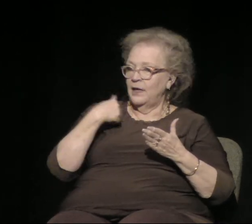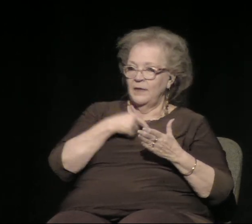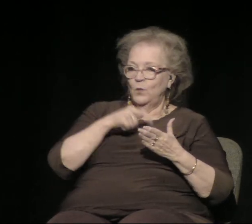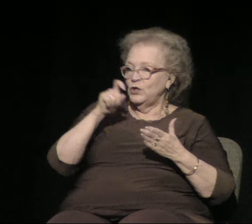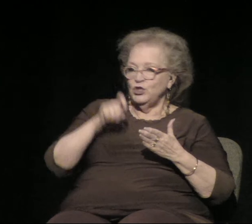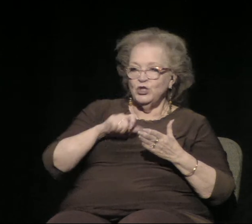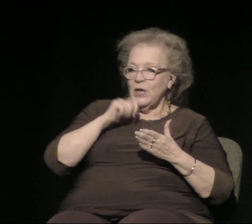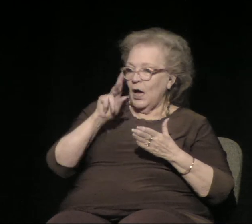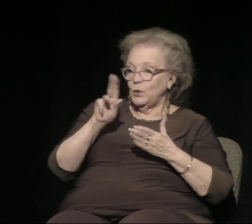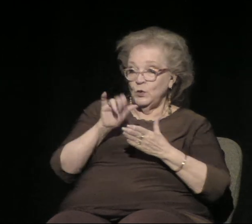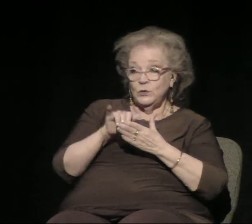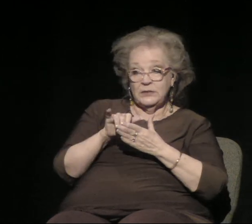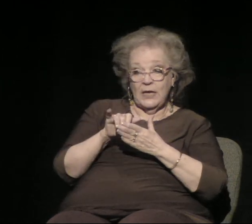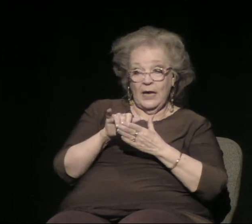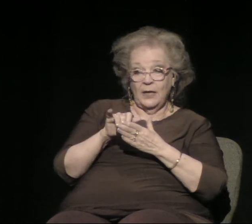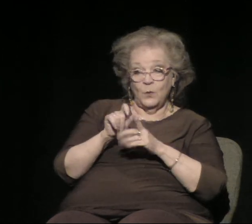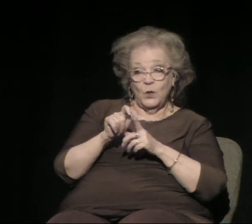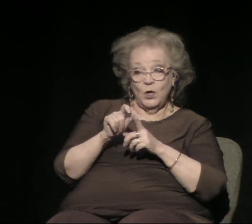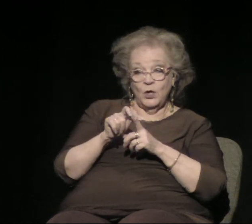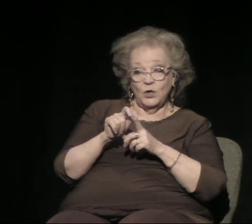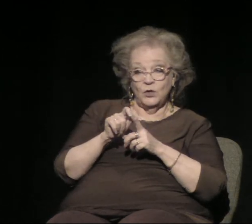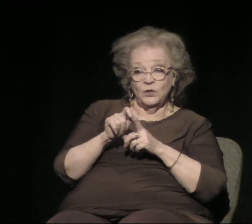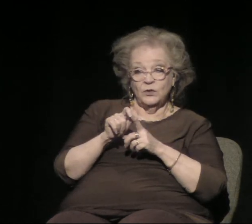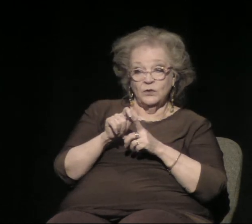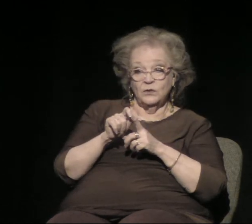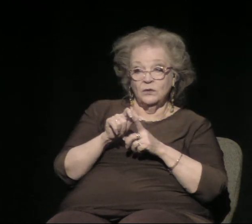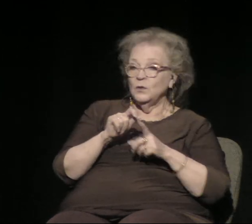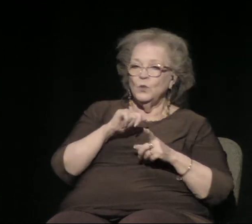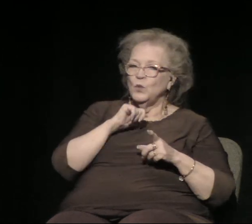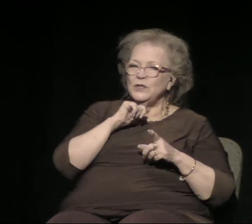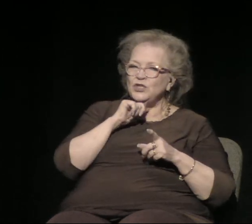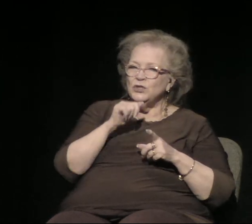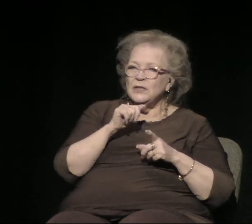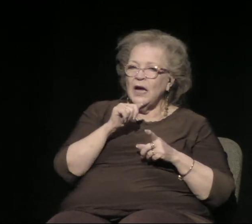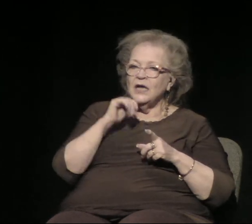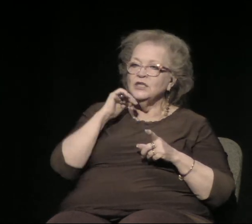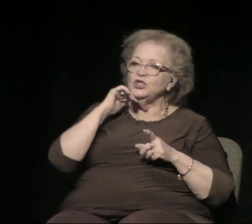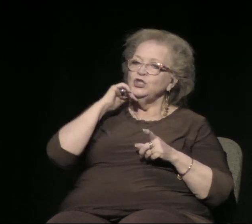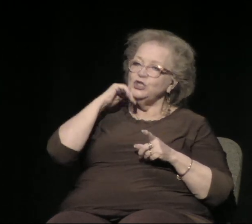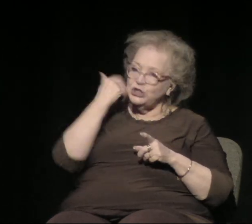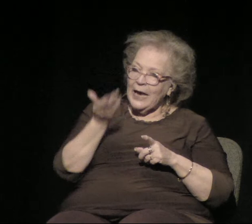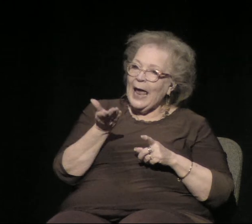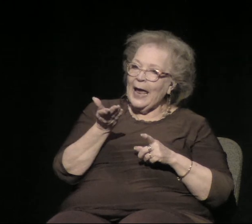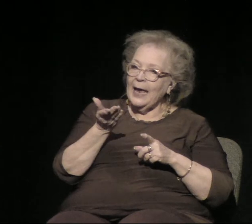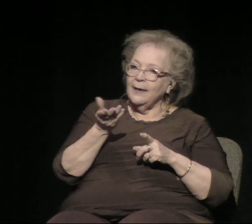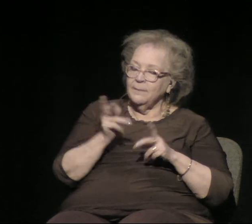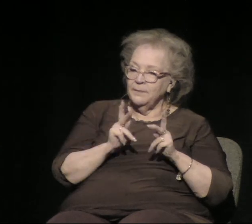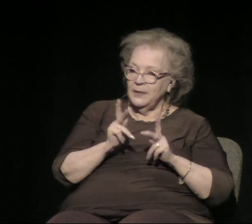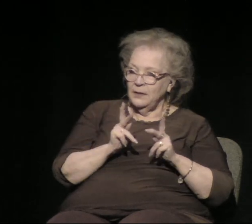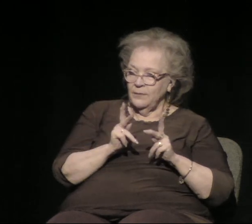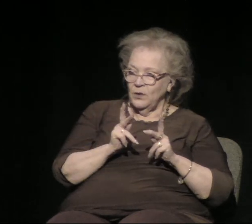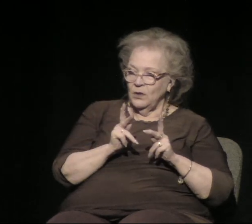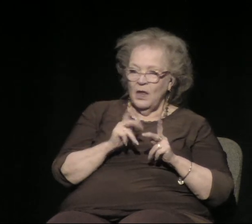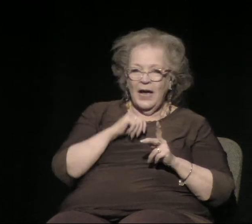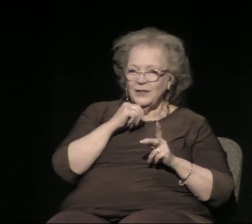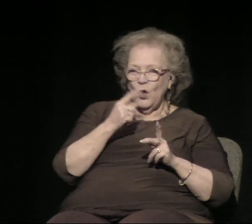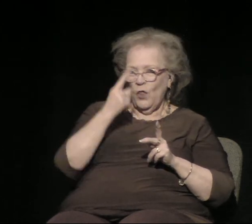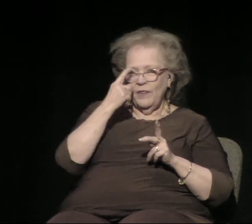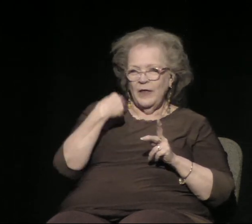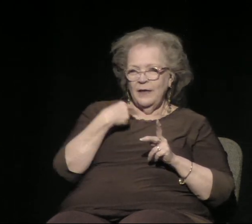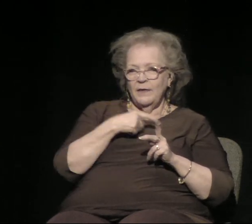that here's where culture's on track. I don't think we should shame people. Does that make sense? I don't think that we